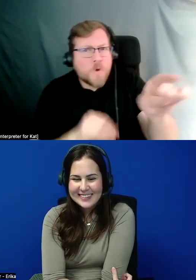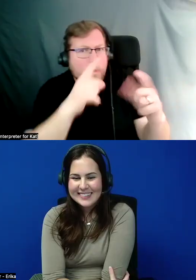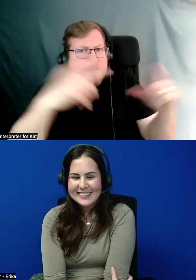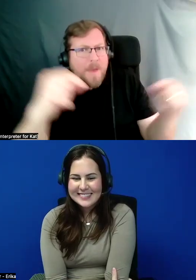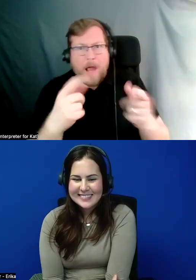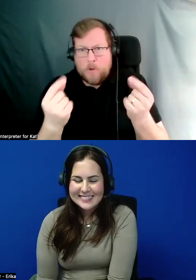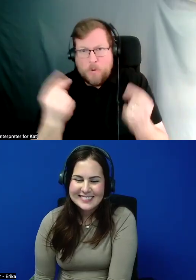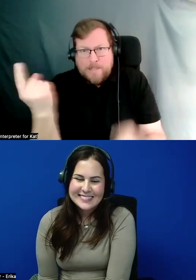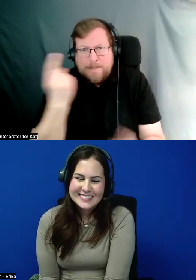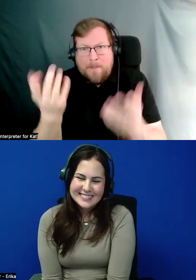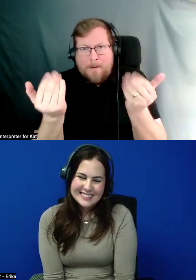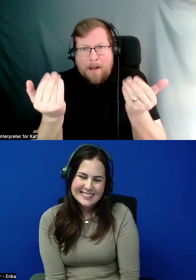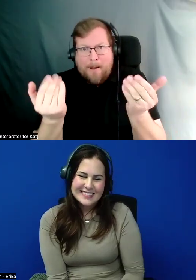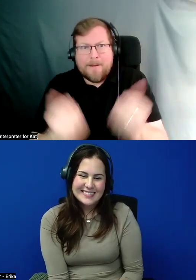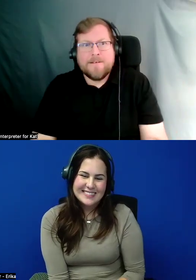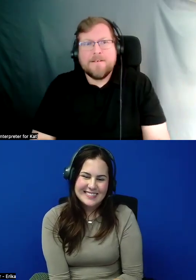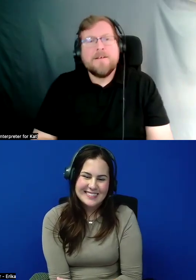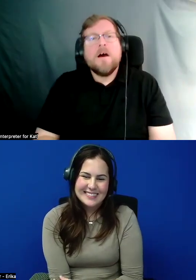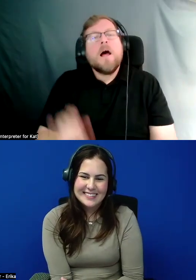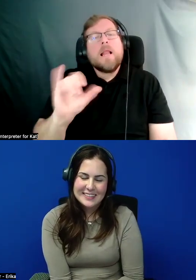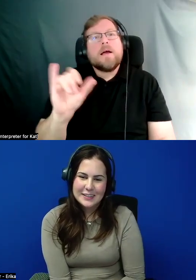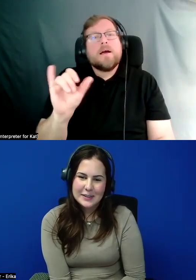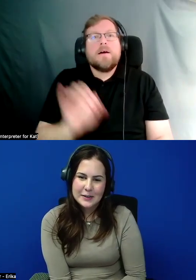something. Go into another